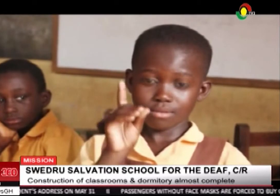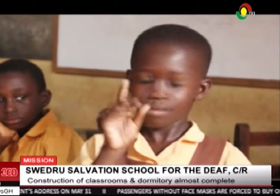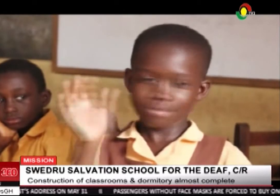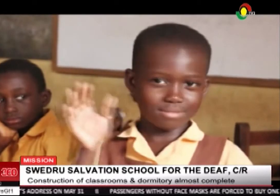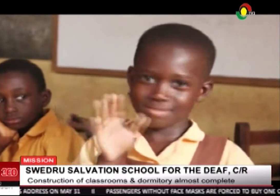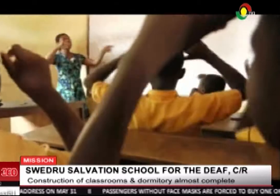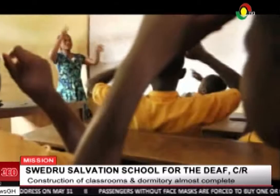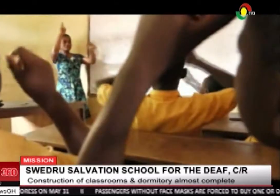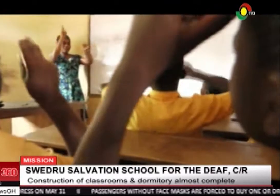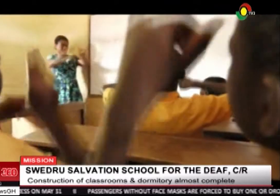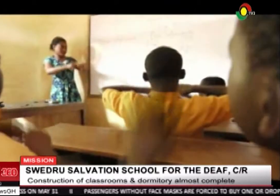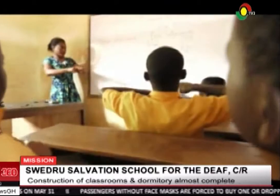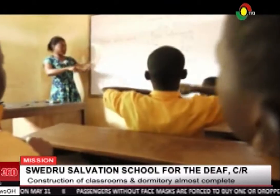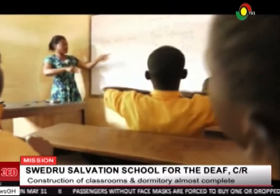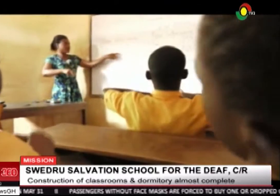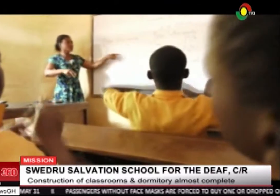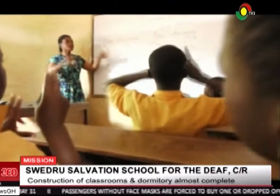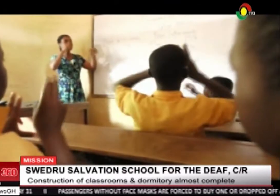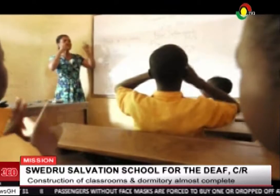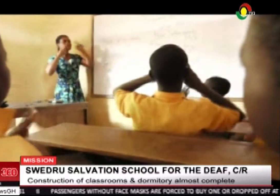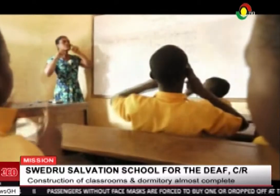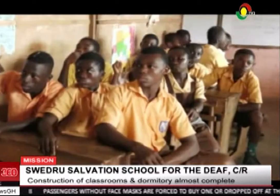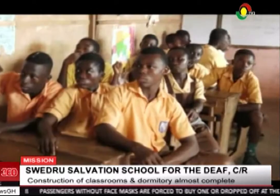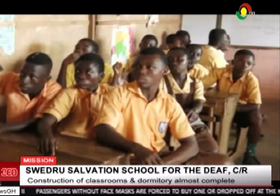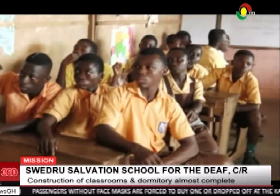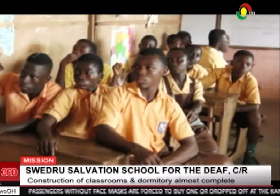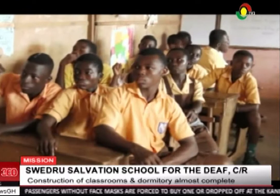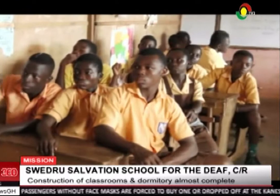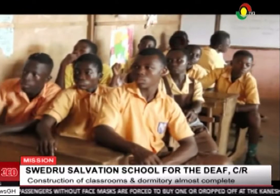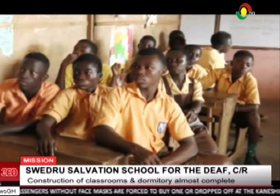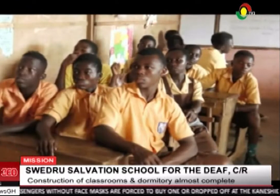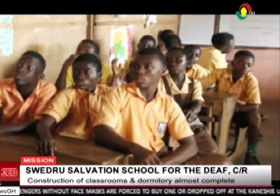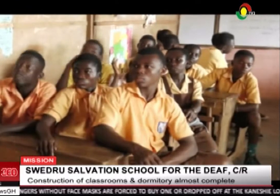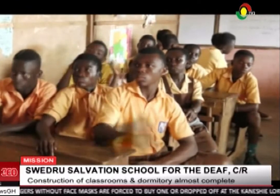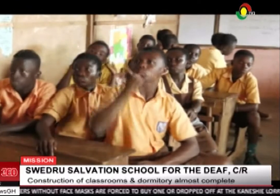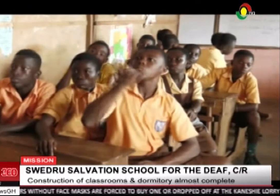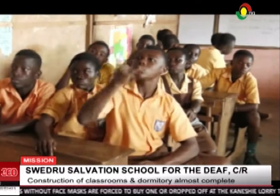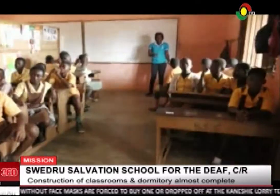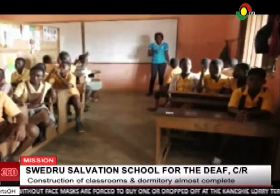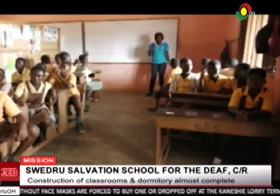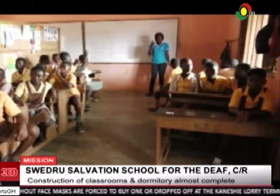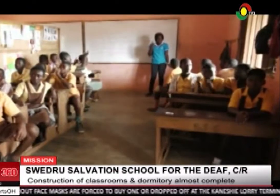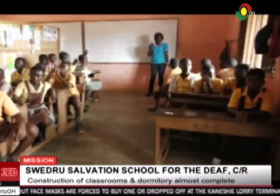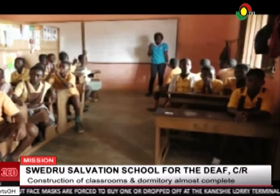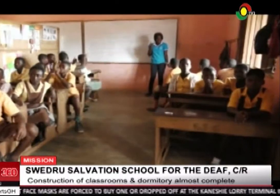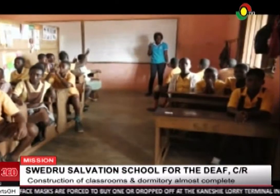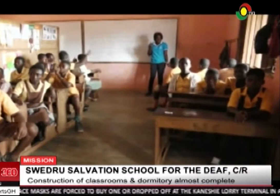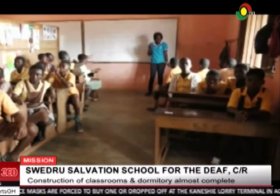education in 2004 with a student enrollment of 134 and a staff strength of 25 the current